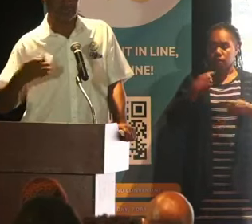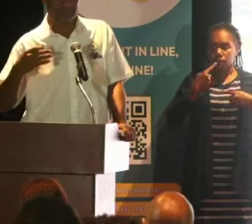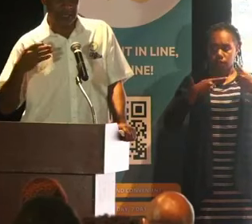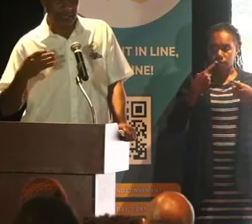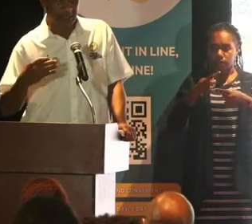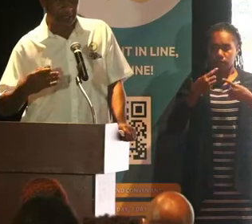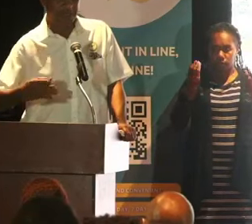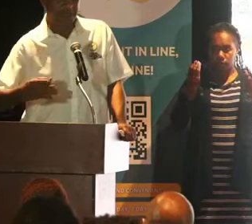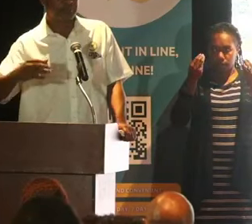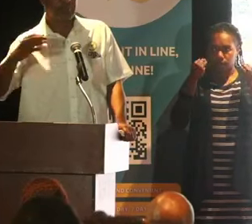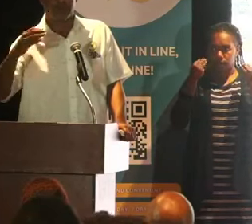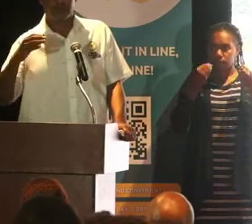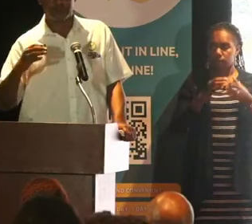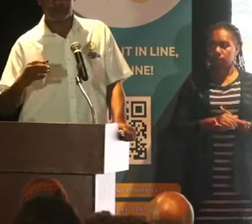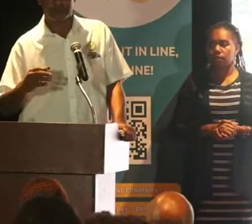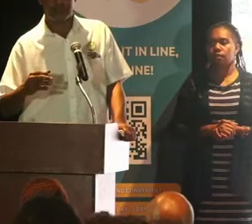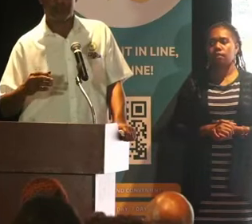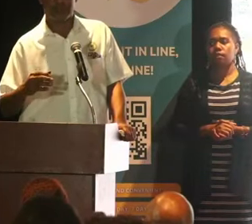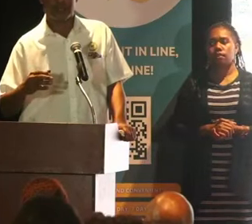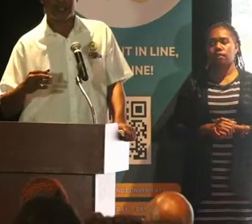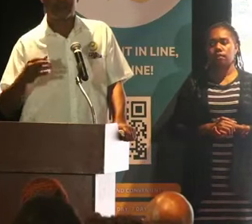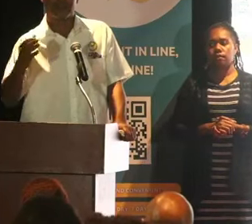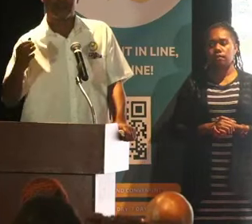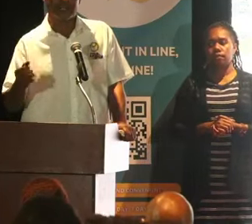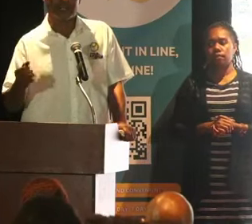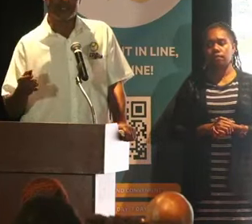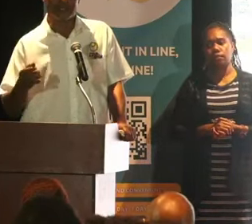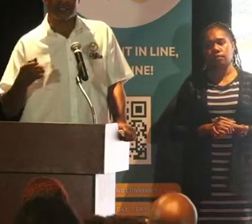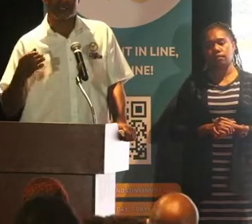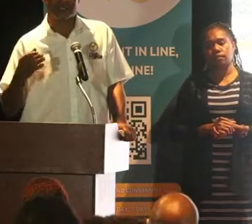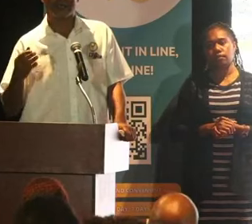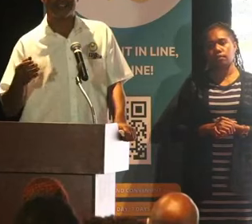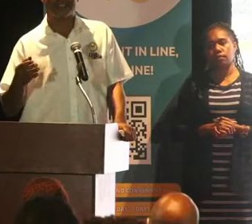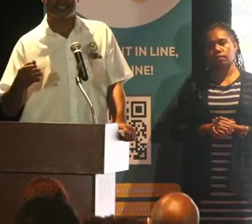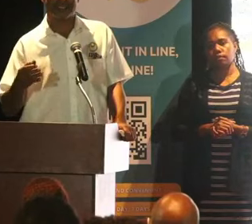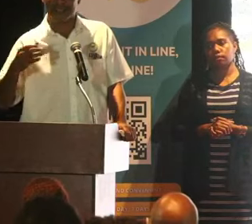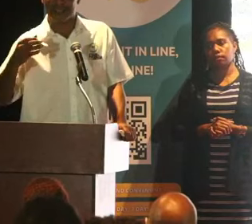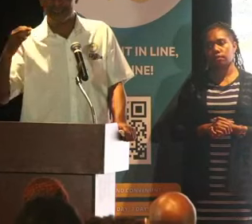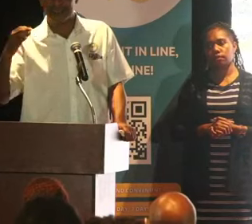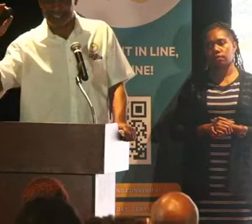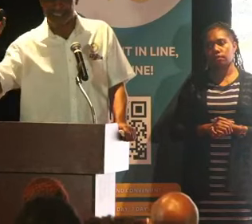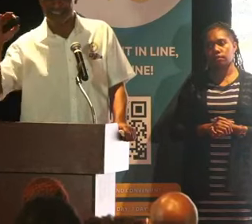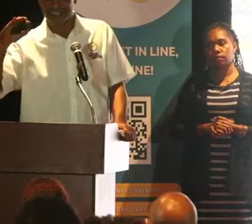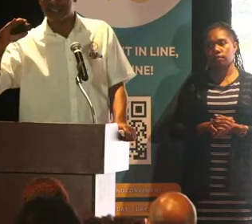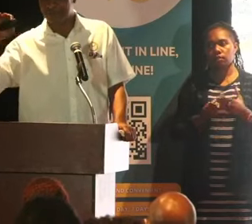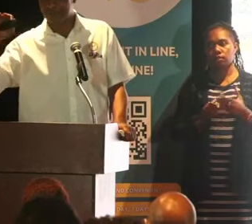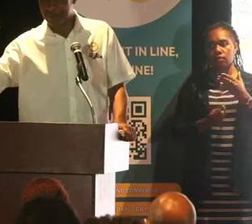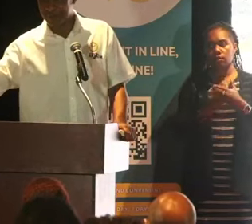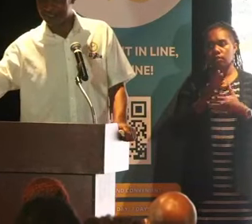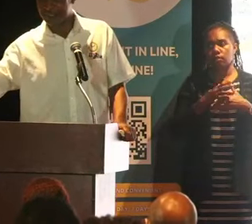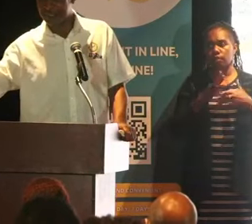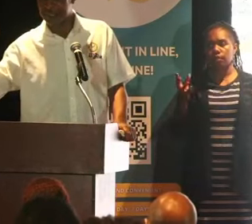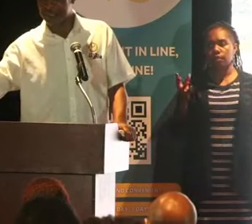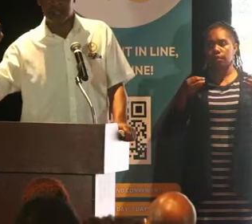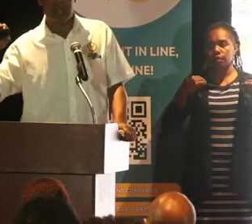to grow. I think for your case is the businesses that are already have